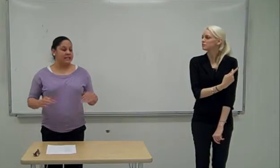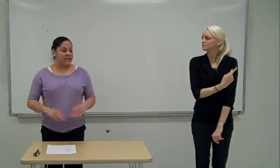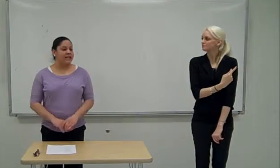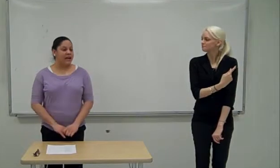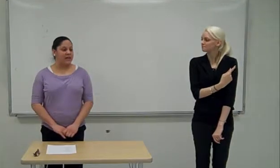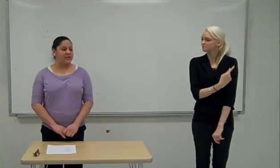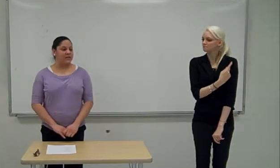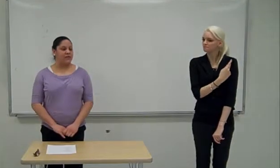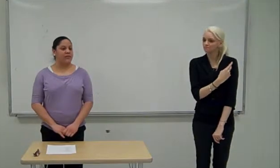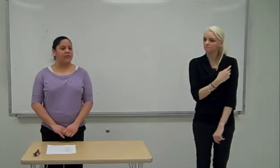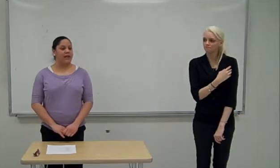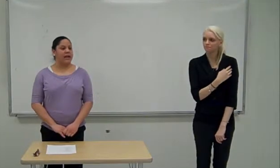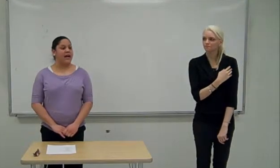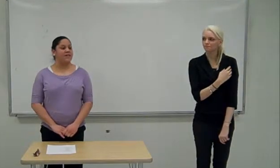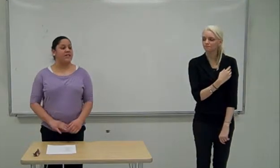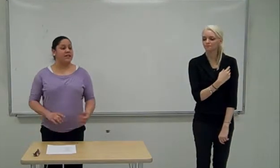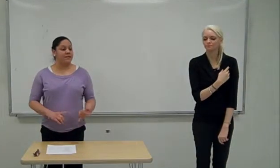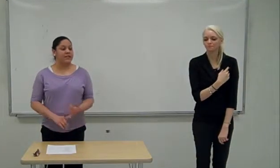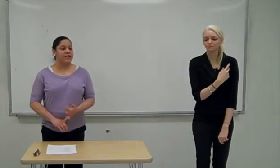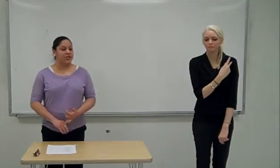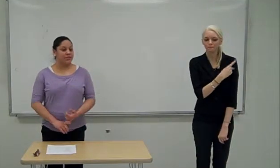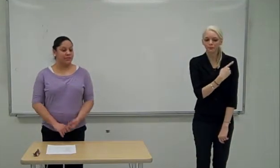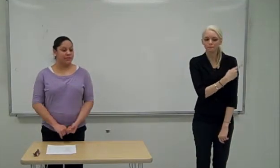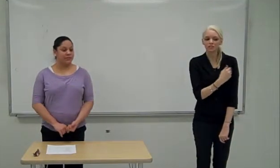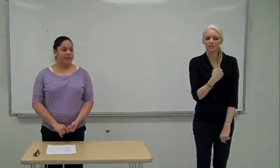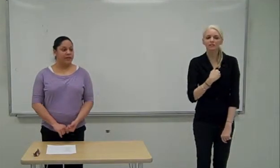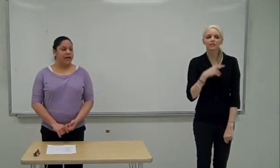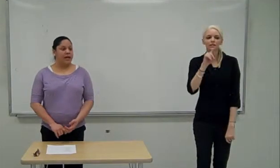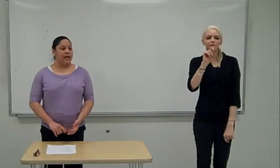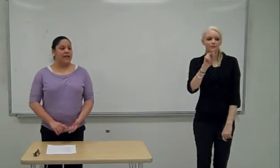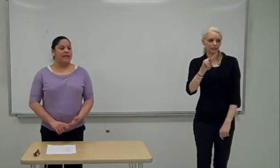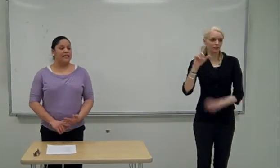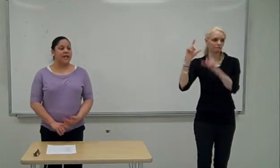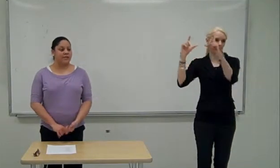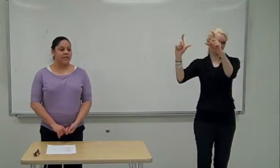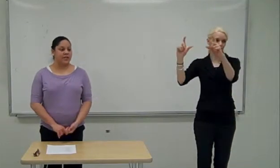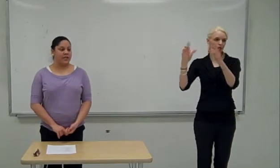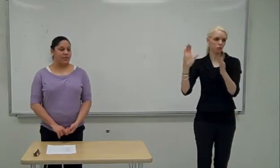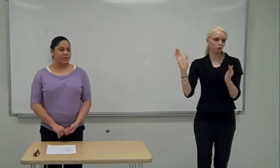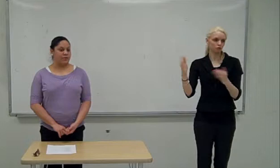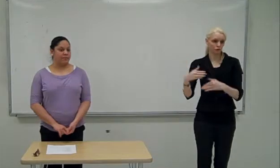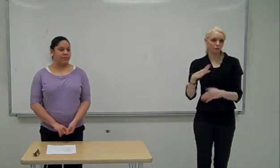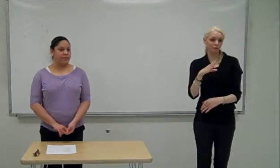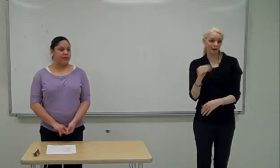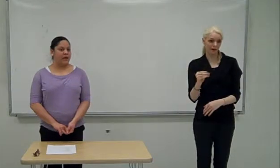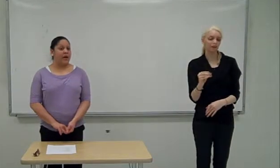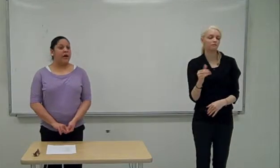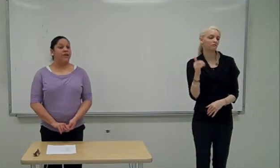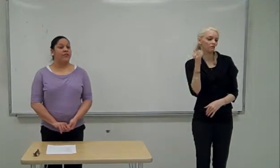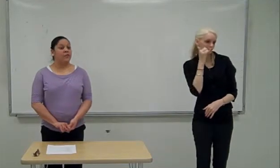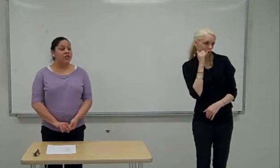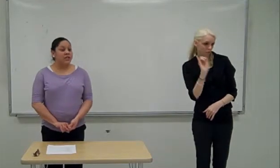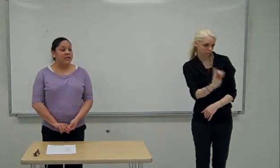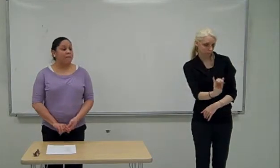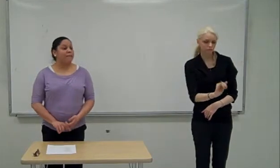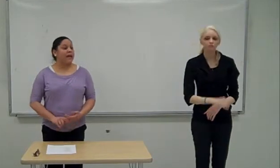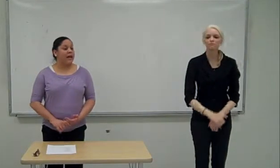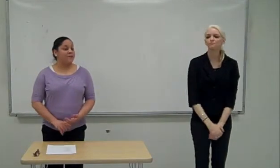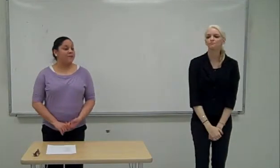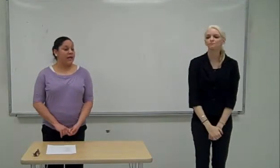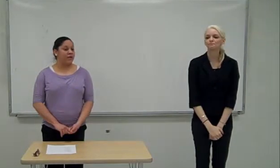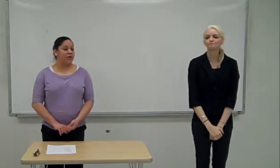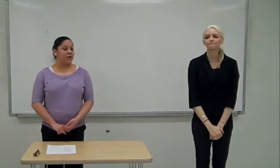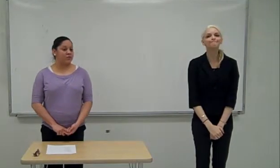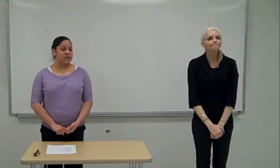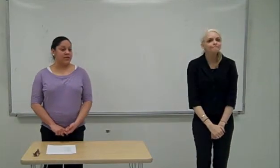inpatients and they stay in the hospital, they have TVs in each room and a telephone in each room. Unfortunately, they